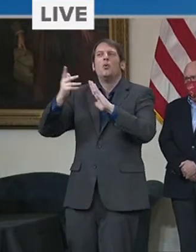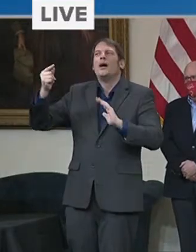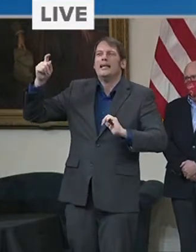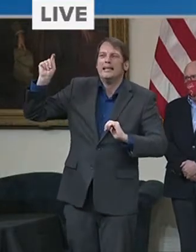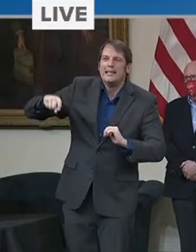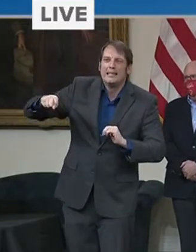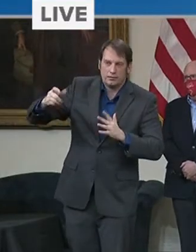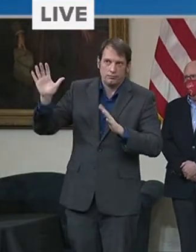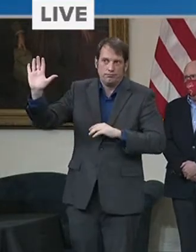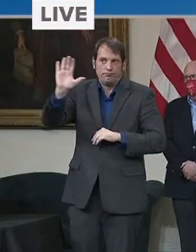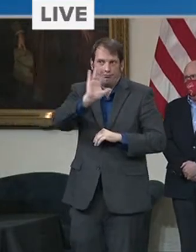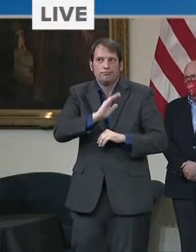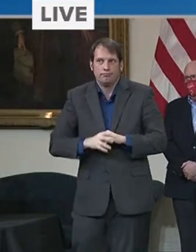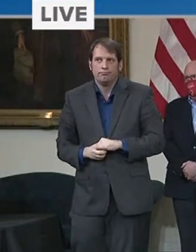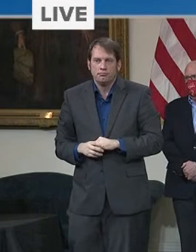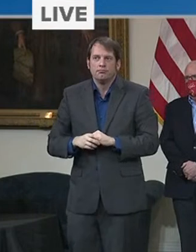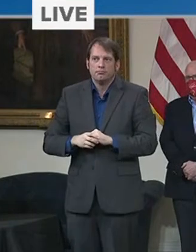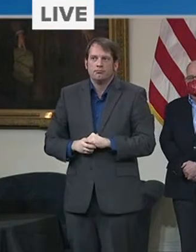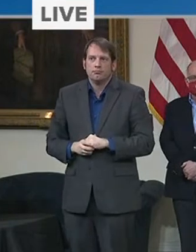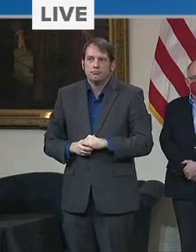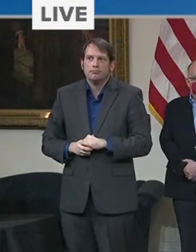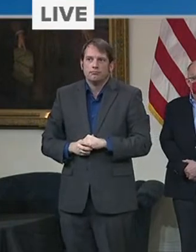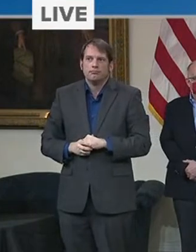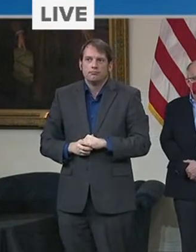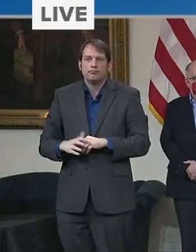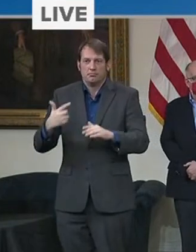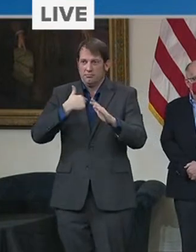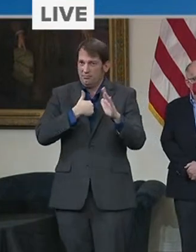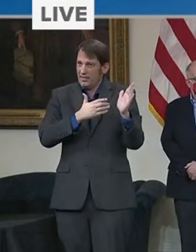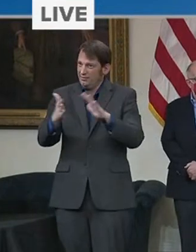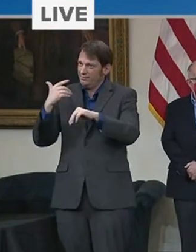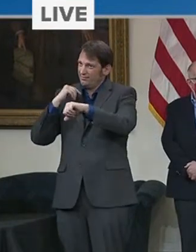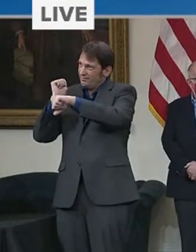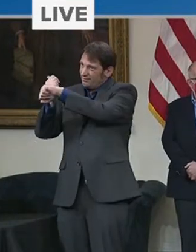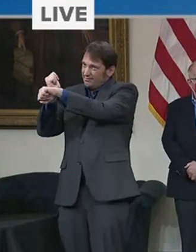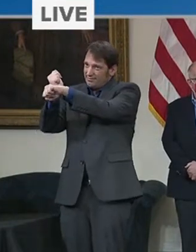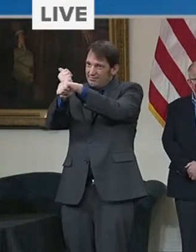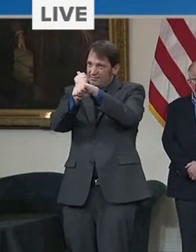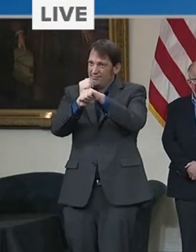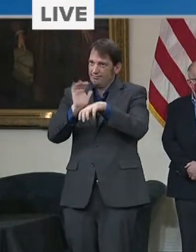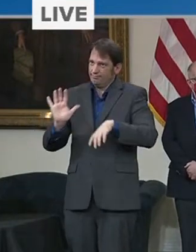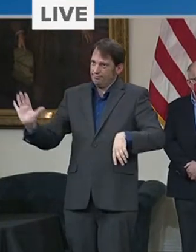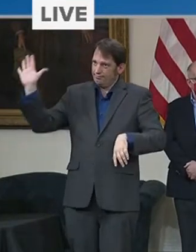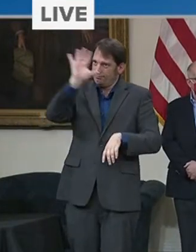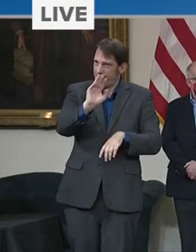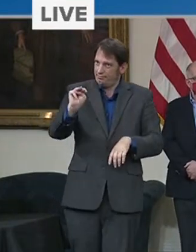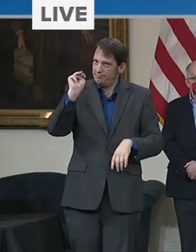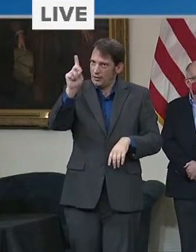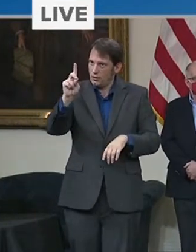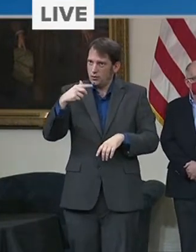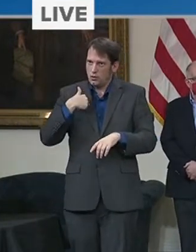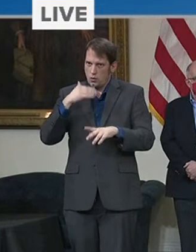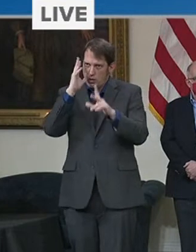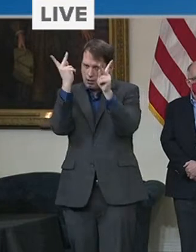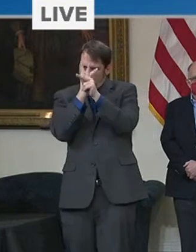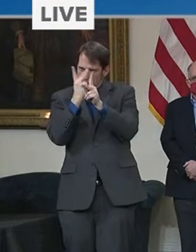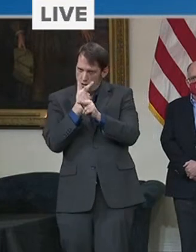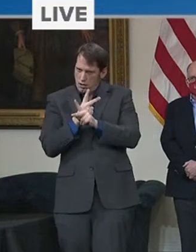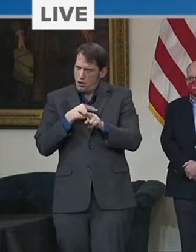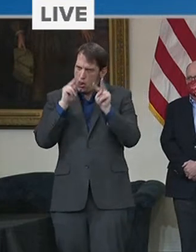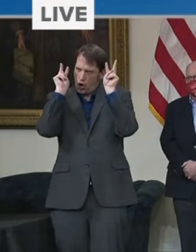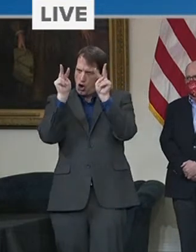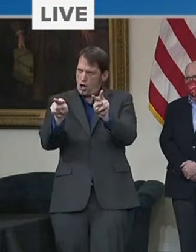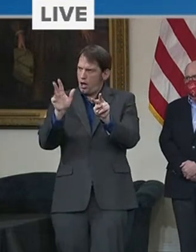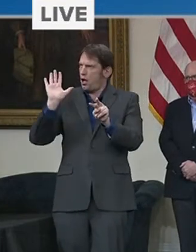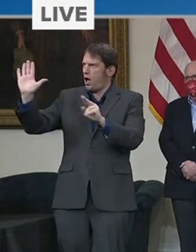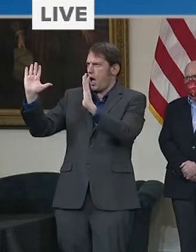the placement of these sites across the state, we are considering our many communities' unique needs and ensuring that